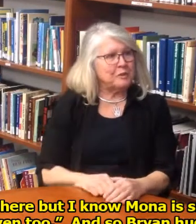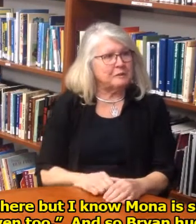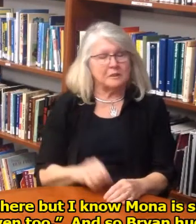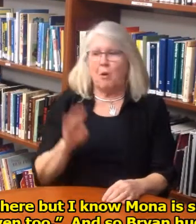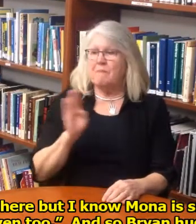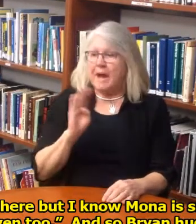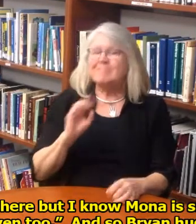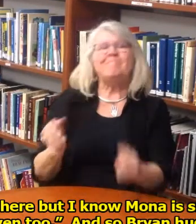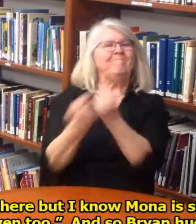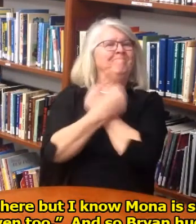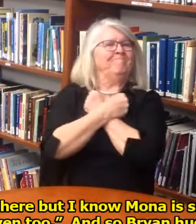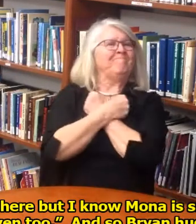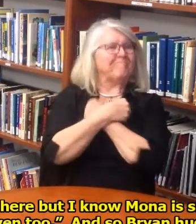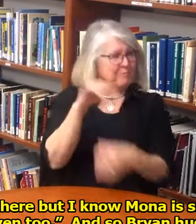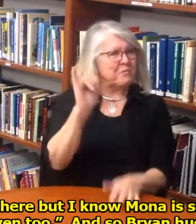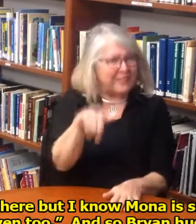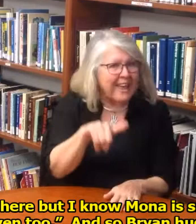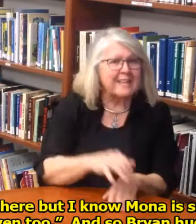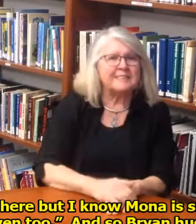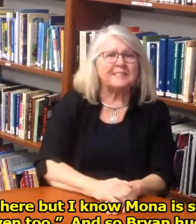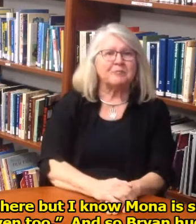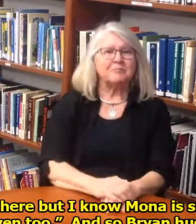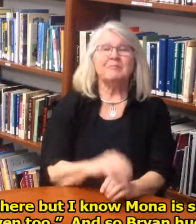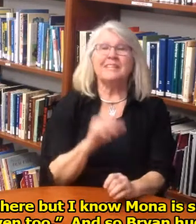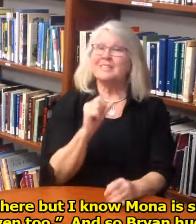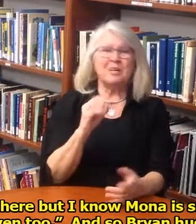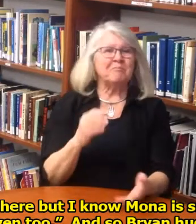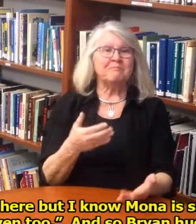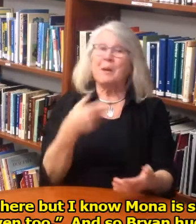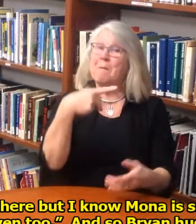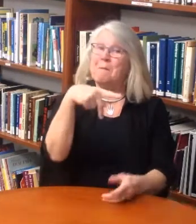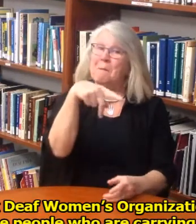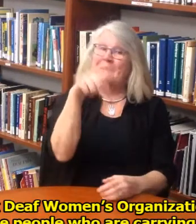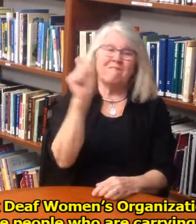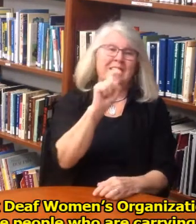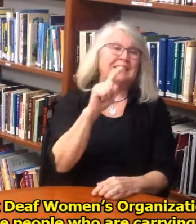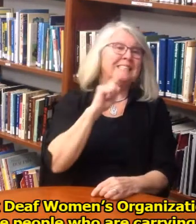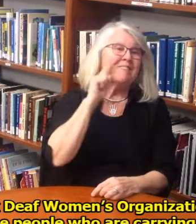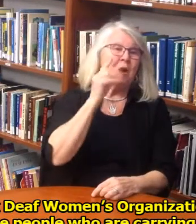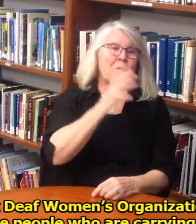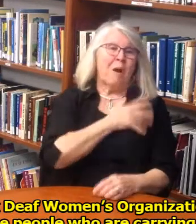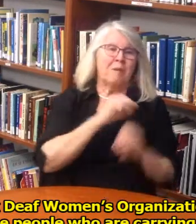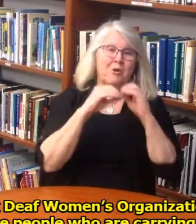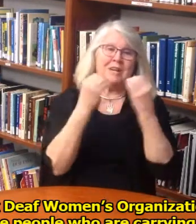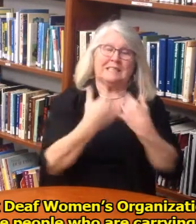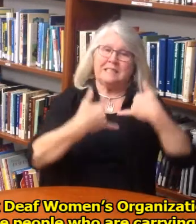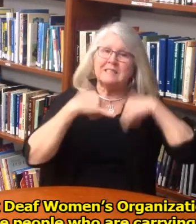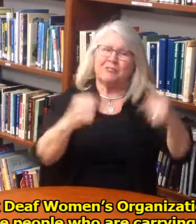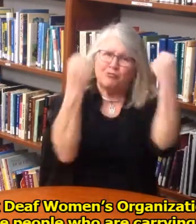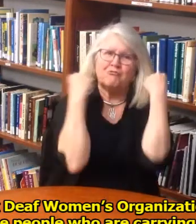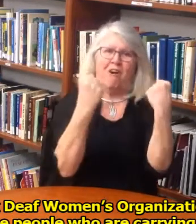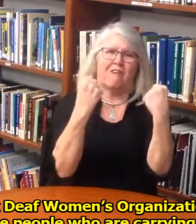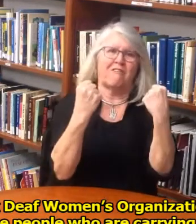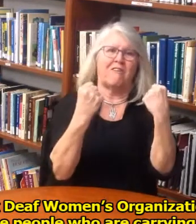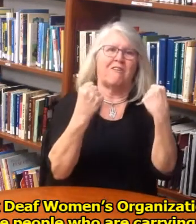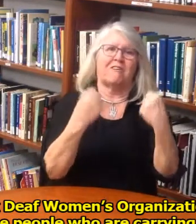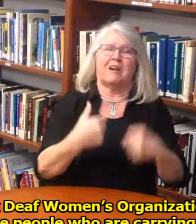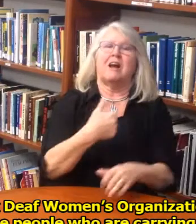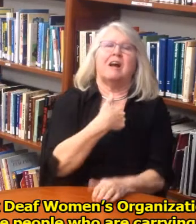is smiling down from heaven too. And so Brian hugged me. So the Phoenix Deaf Women's Organization is